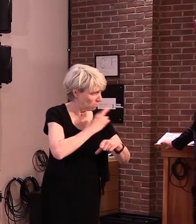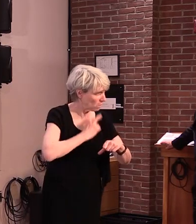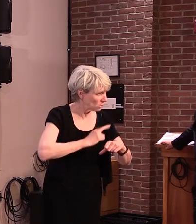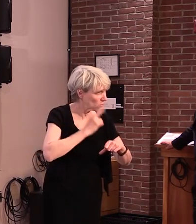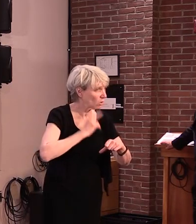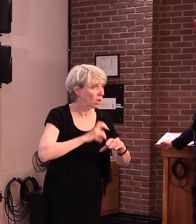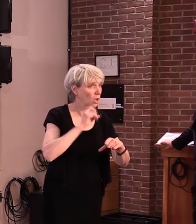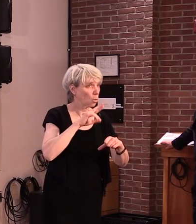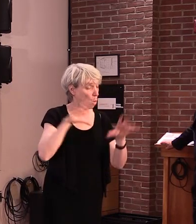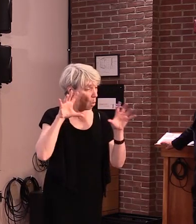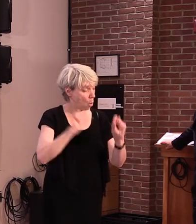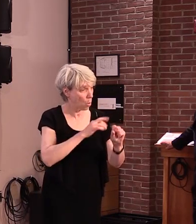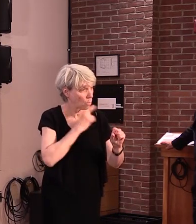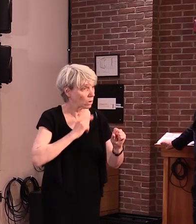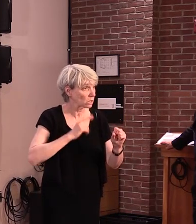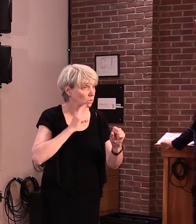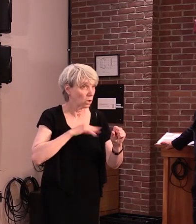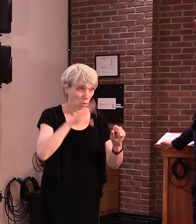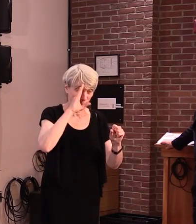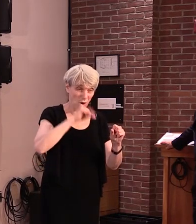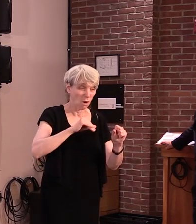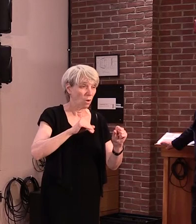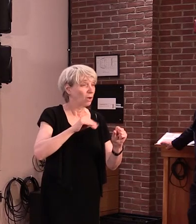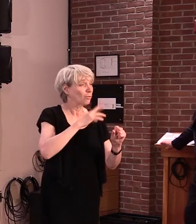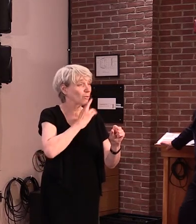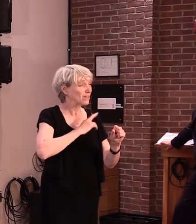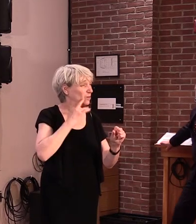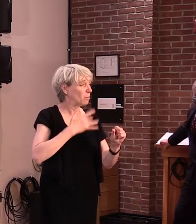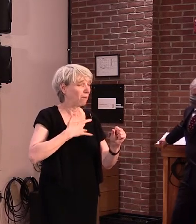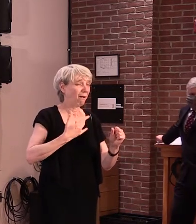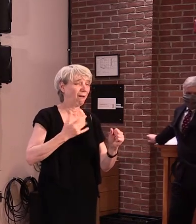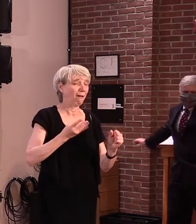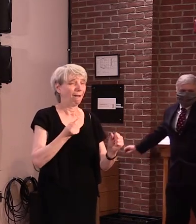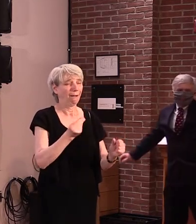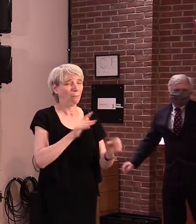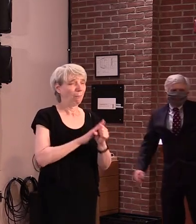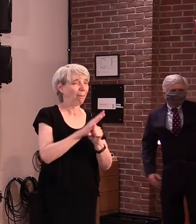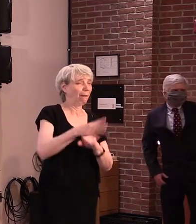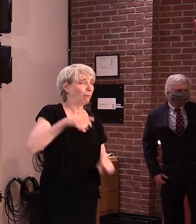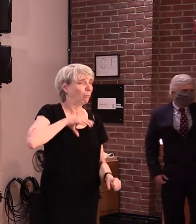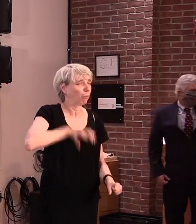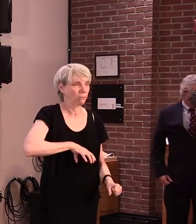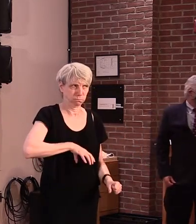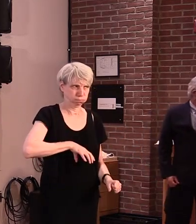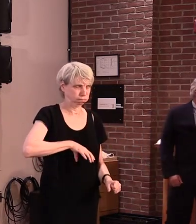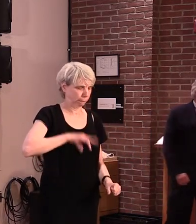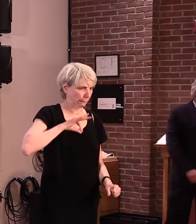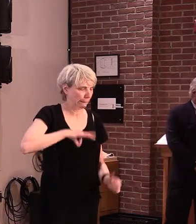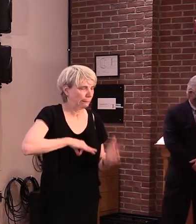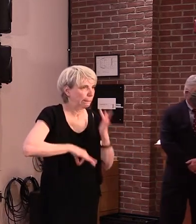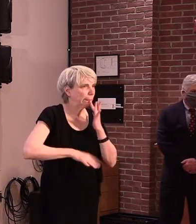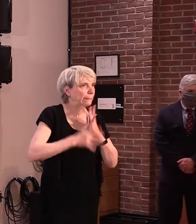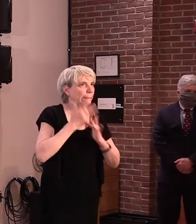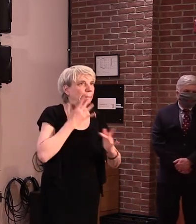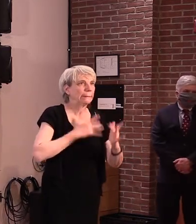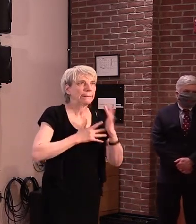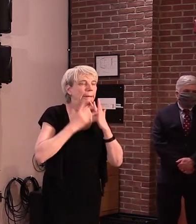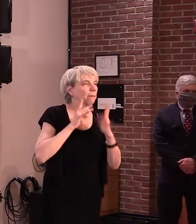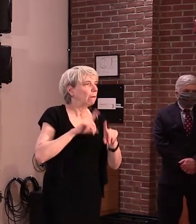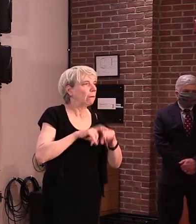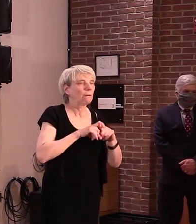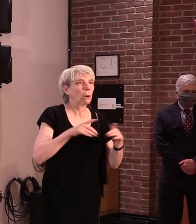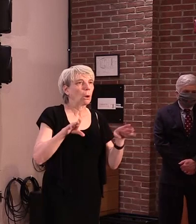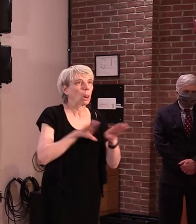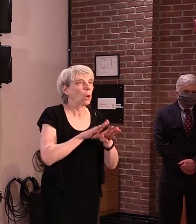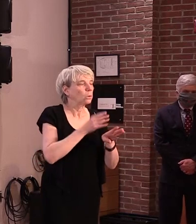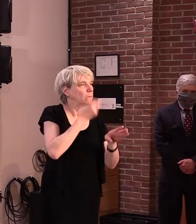profit margins are so slim. I mean, you have food spoilage and other things